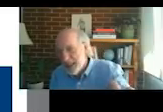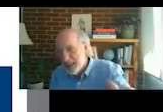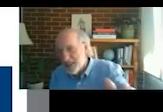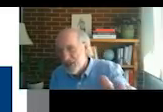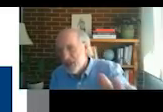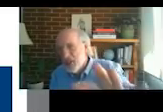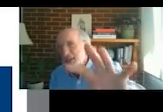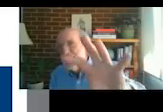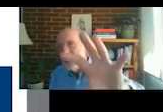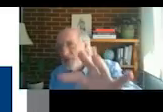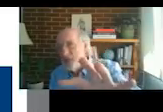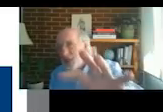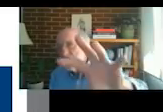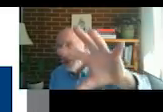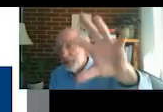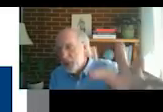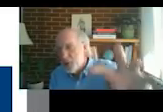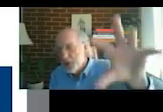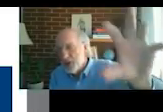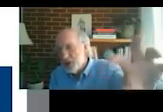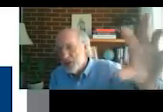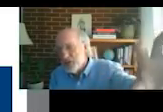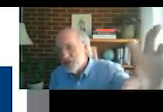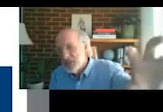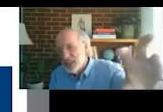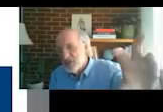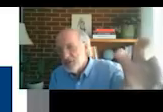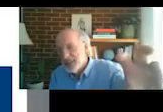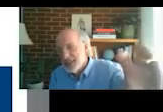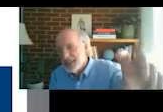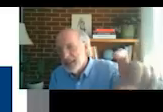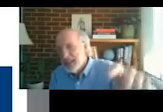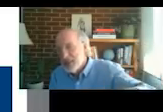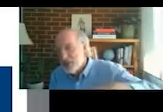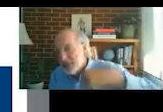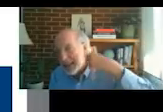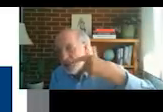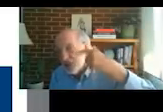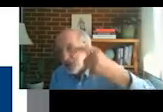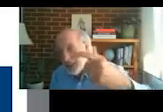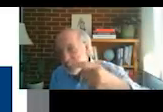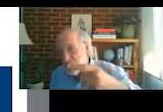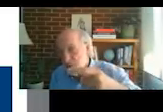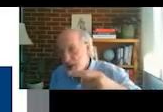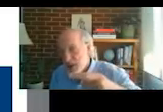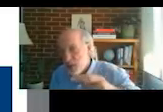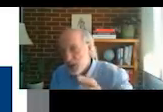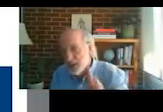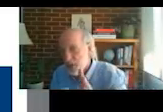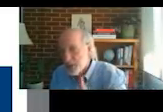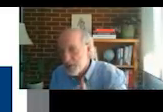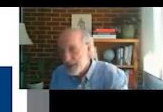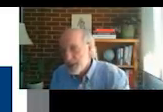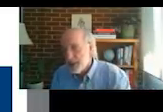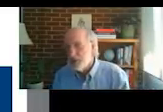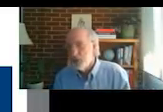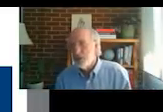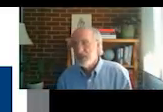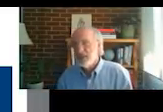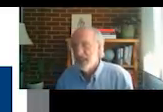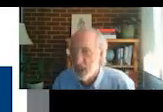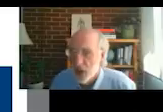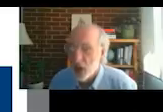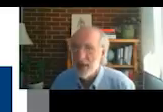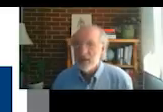these mands is because the first place you're going to do sign training is through getting the child to ask for what they want. That's why I'm spending a little